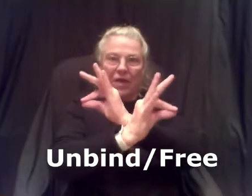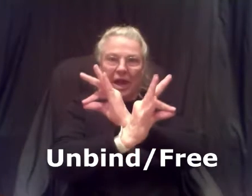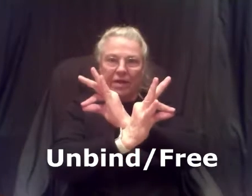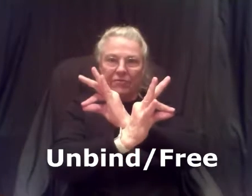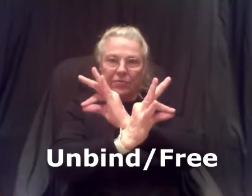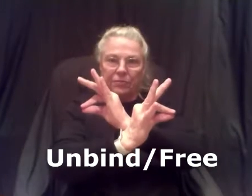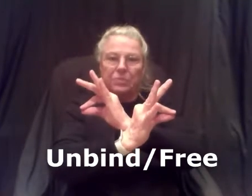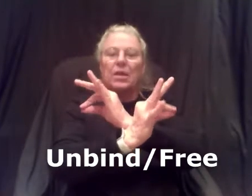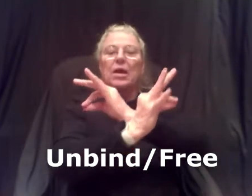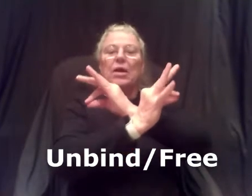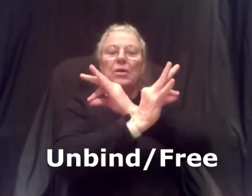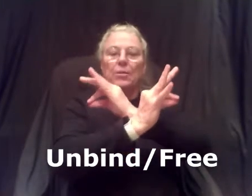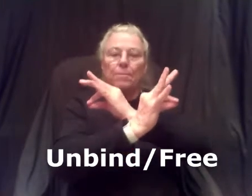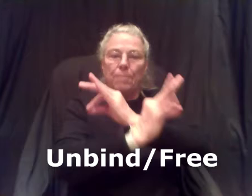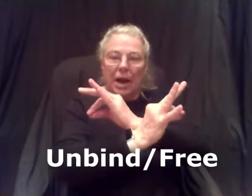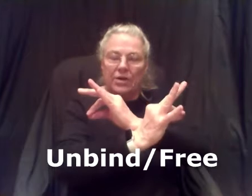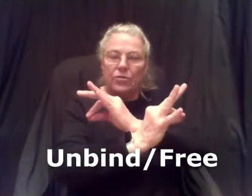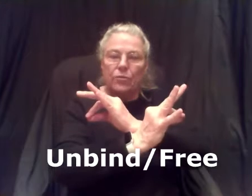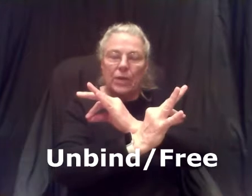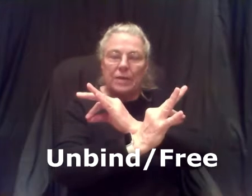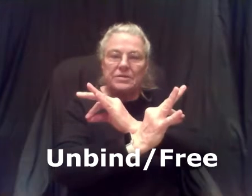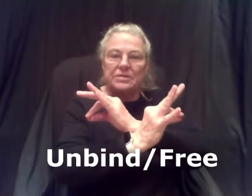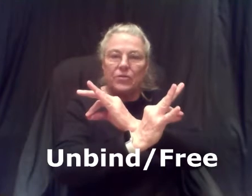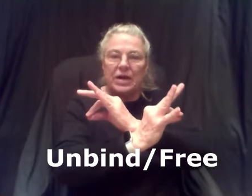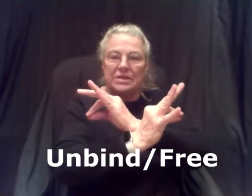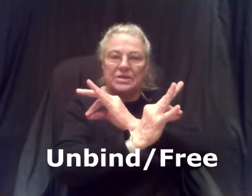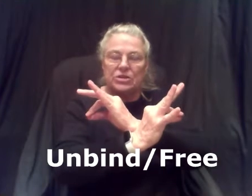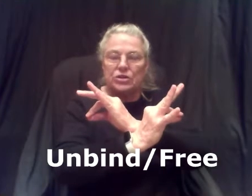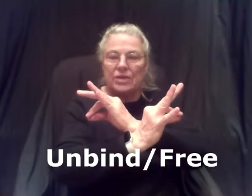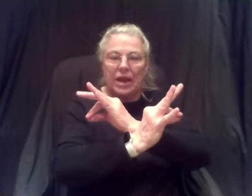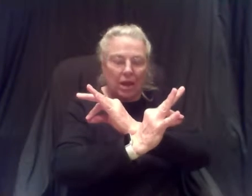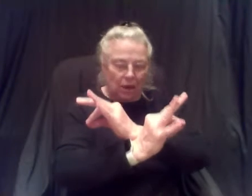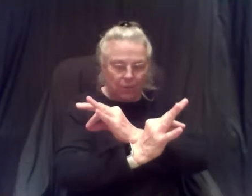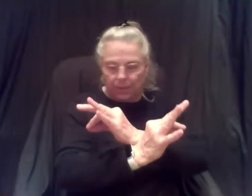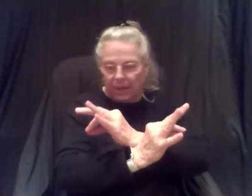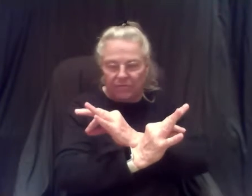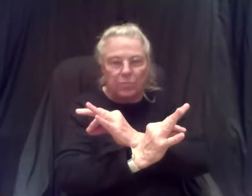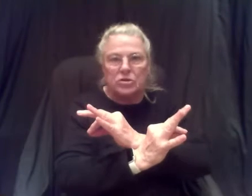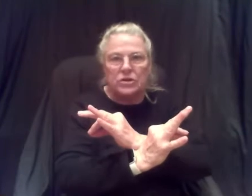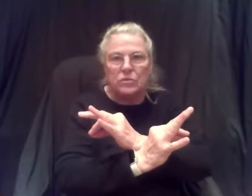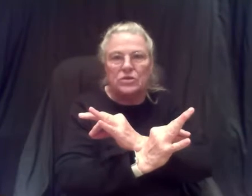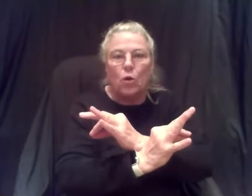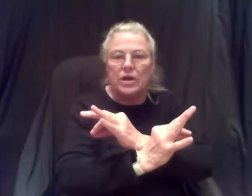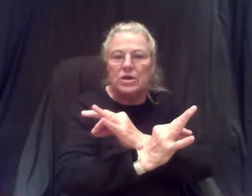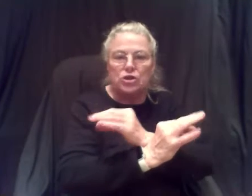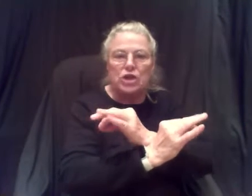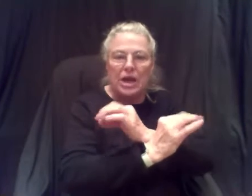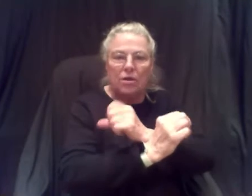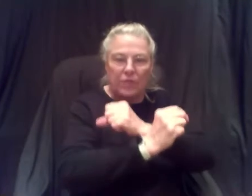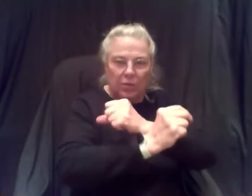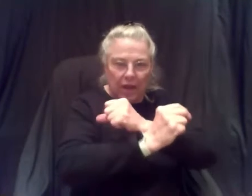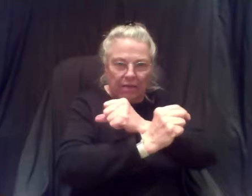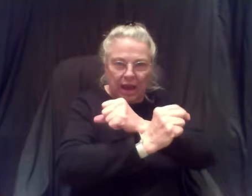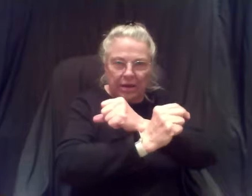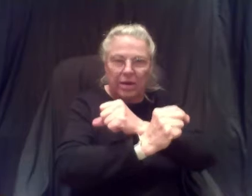F, bind at the wrists, just like if a person was going to jail, they would have handcuffs